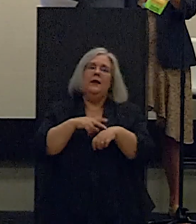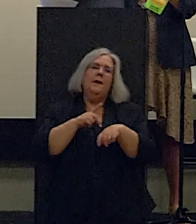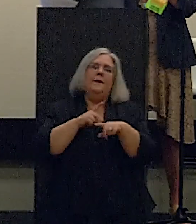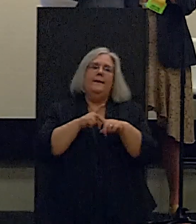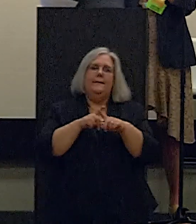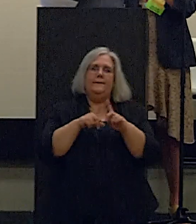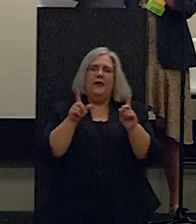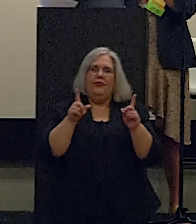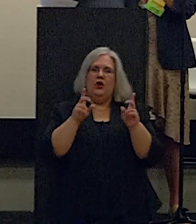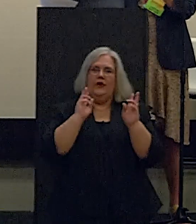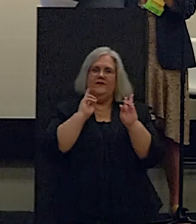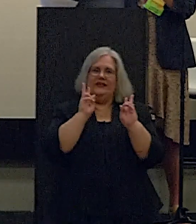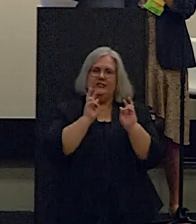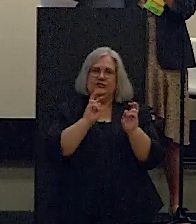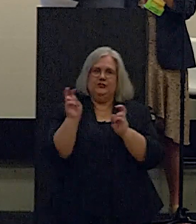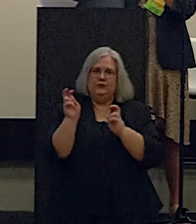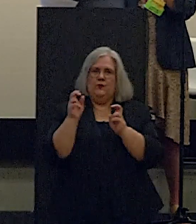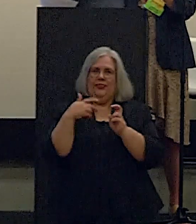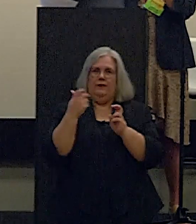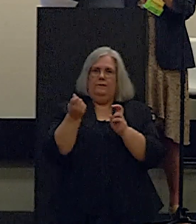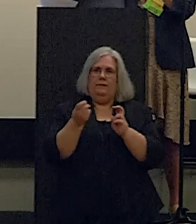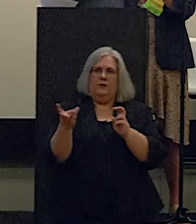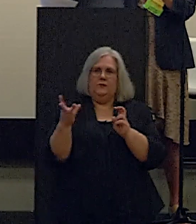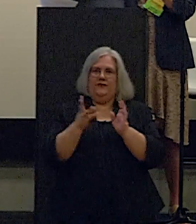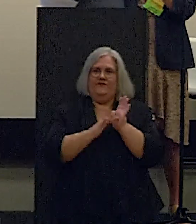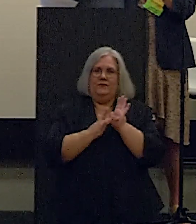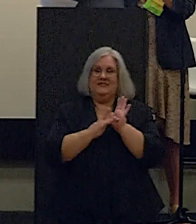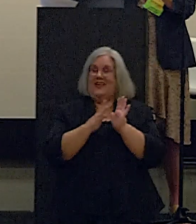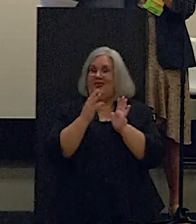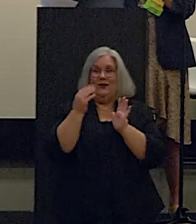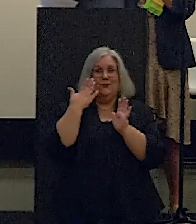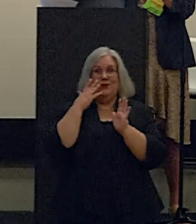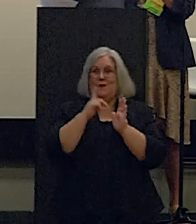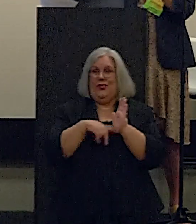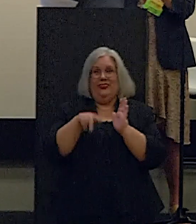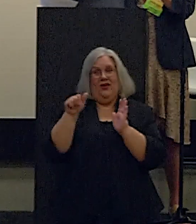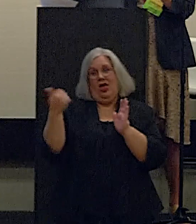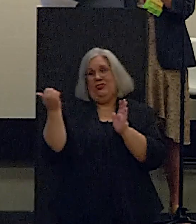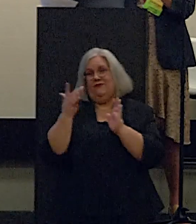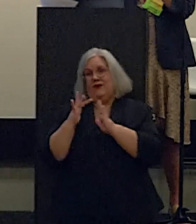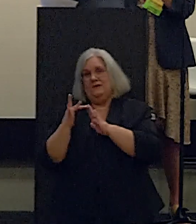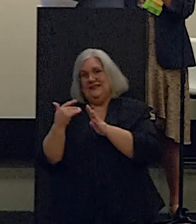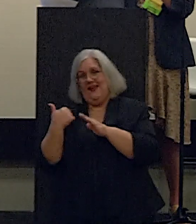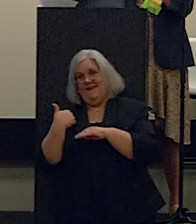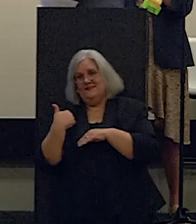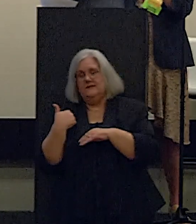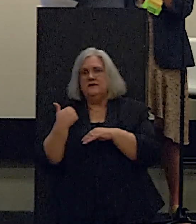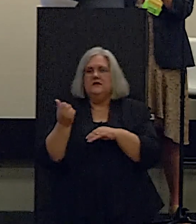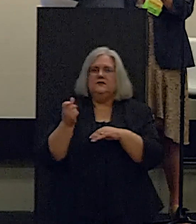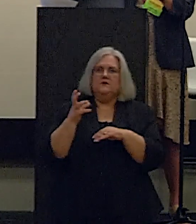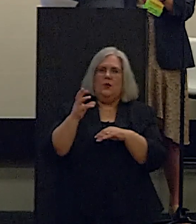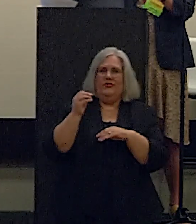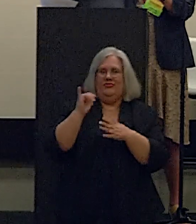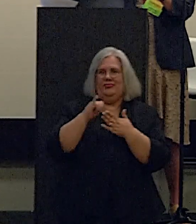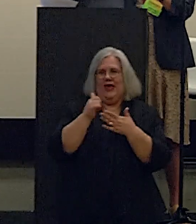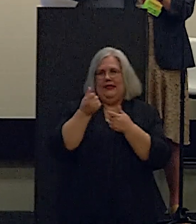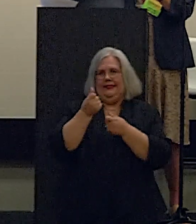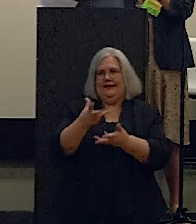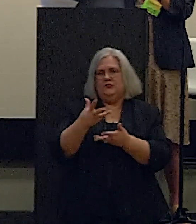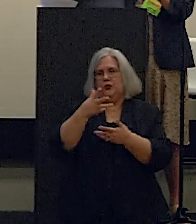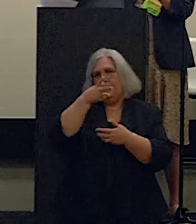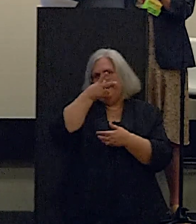of having these multiple pharmacies and they don't know what the other pharmacy has. And so that leads to poor